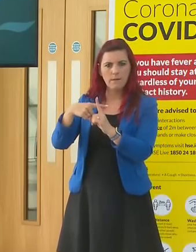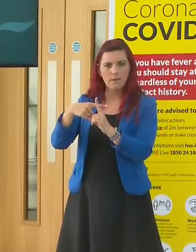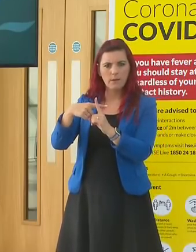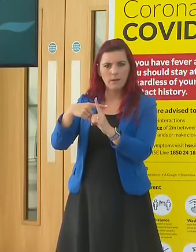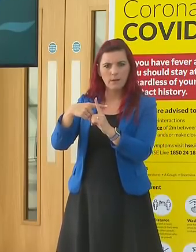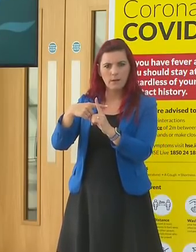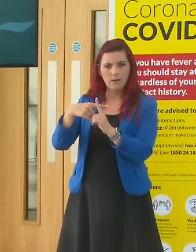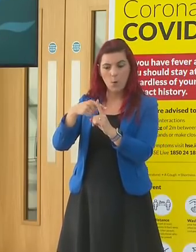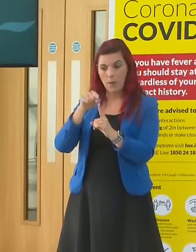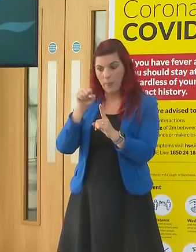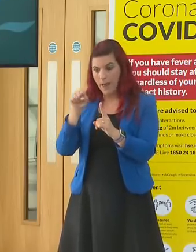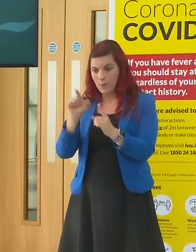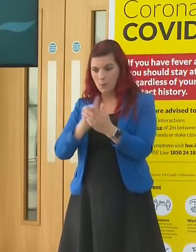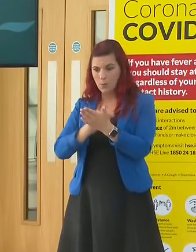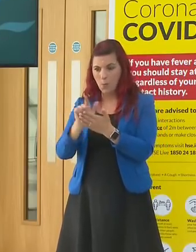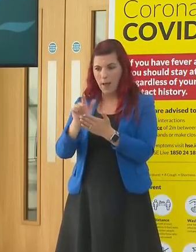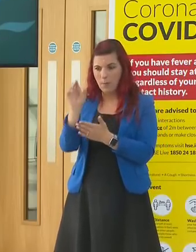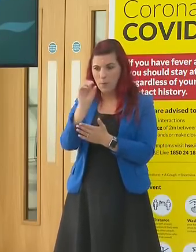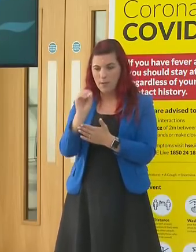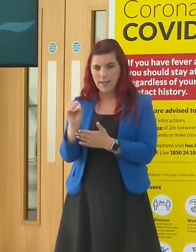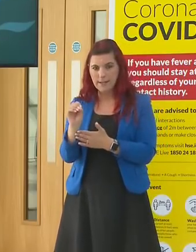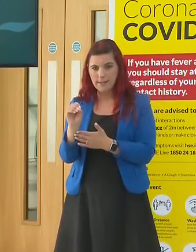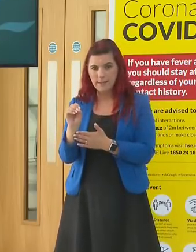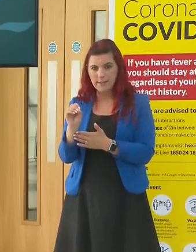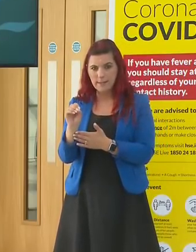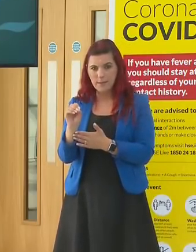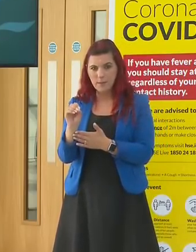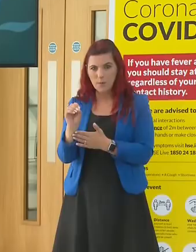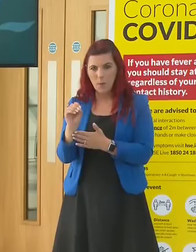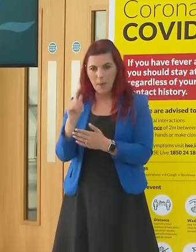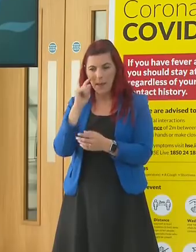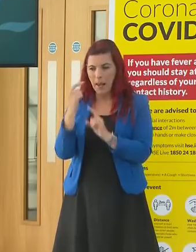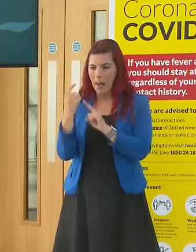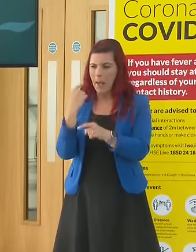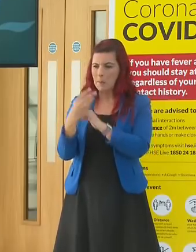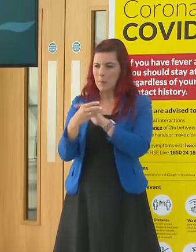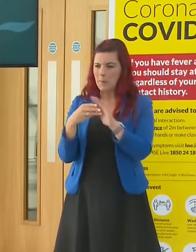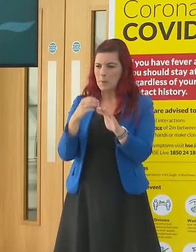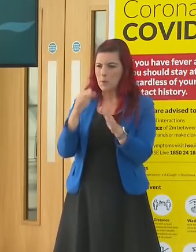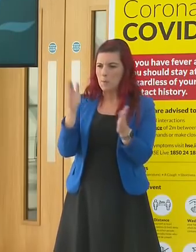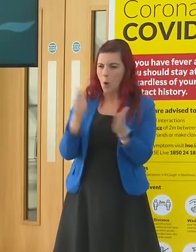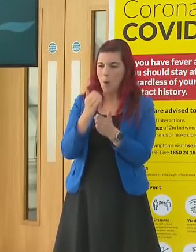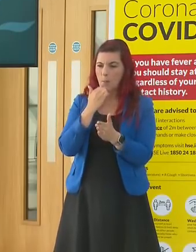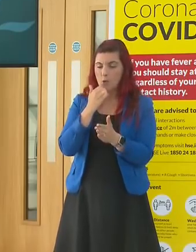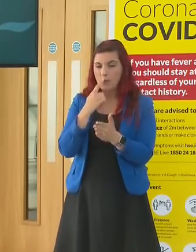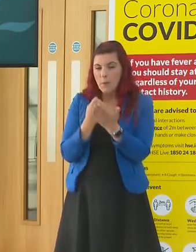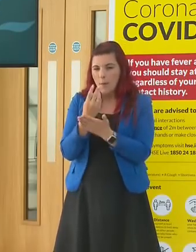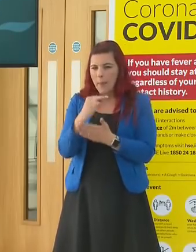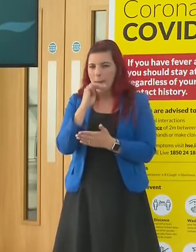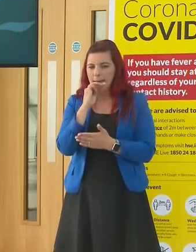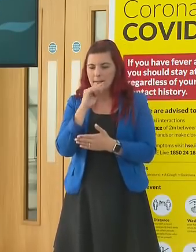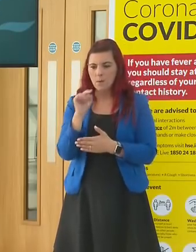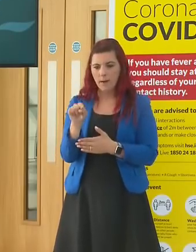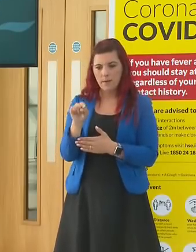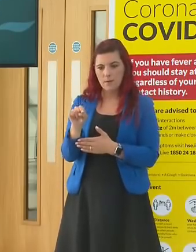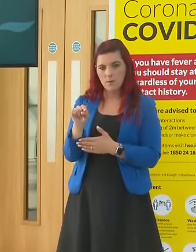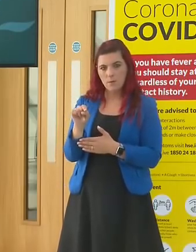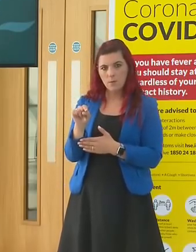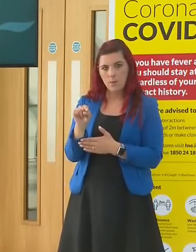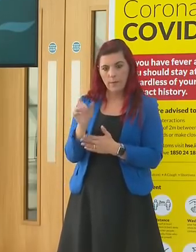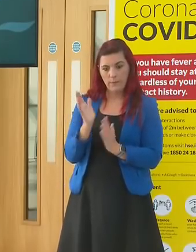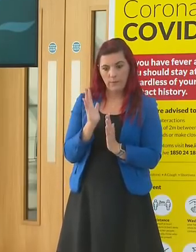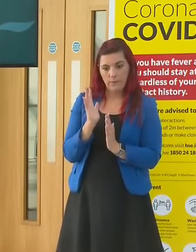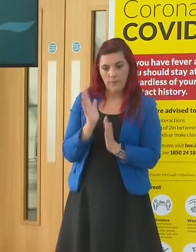look at those 12%, and I know we're dealing with smaller numbers just over the last week or so, but just give you an insight into it, of those ones that